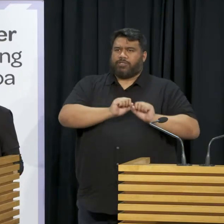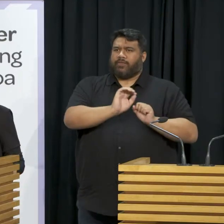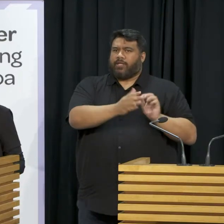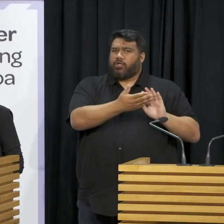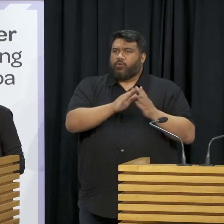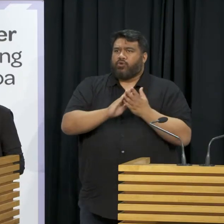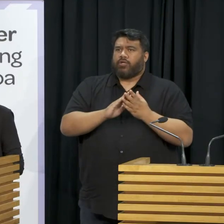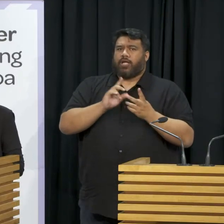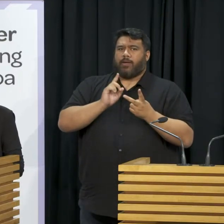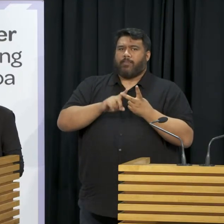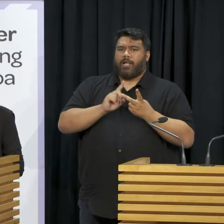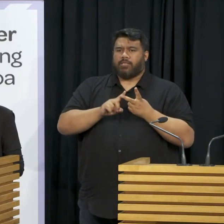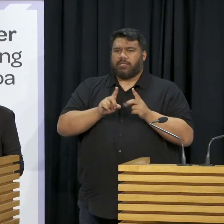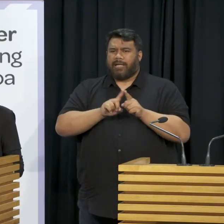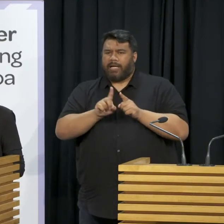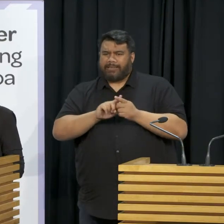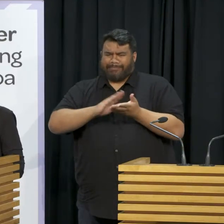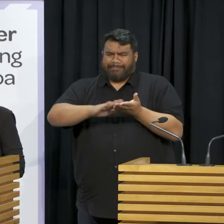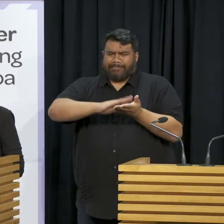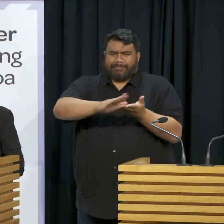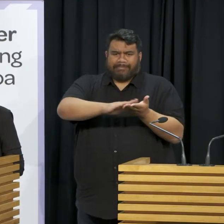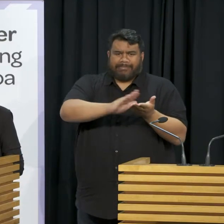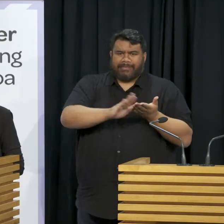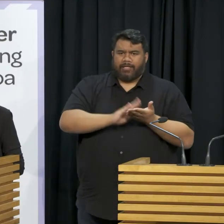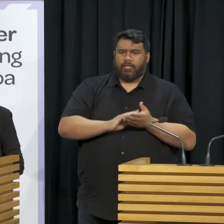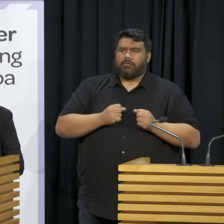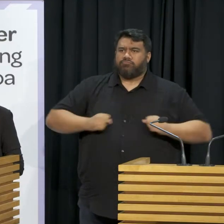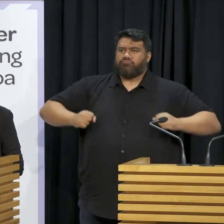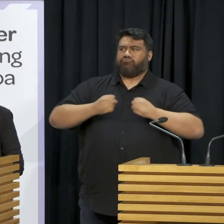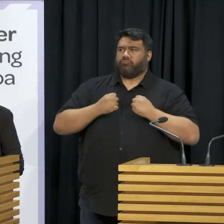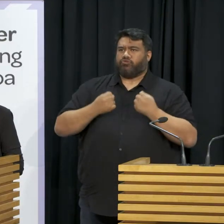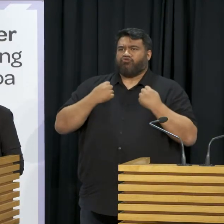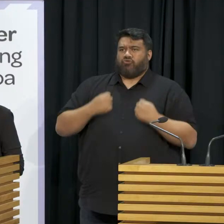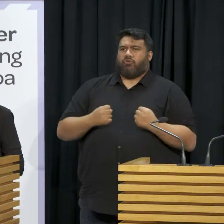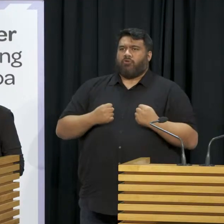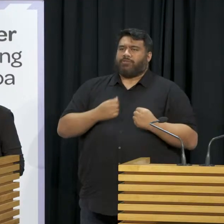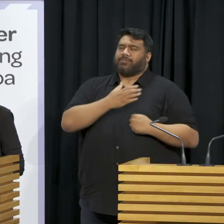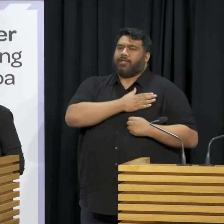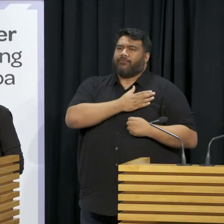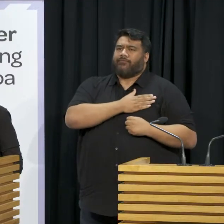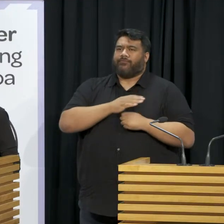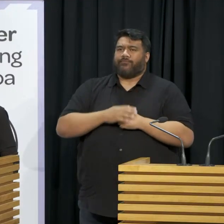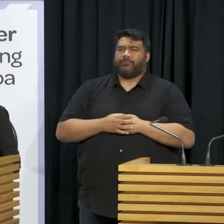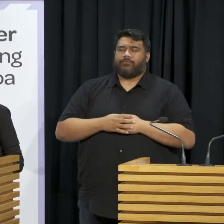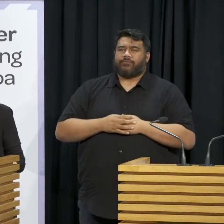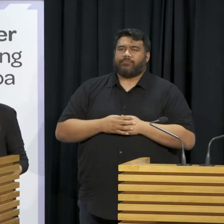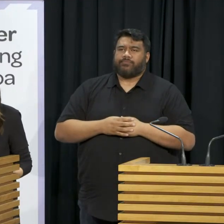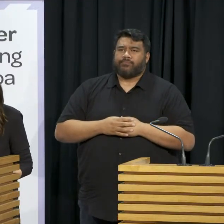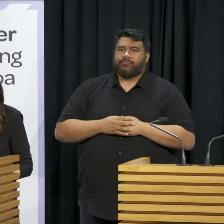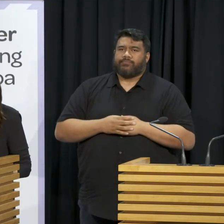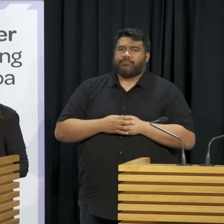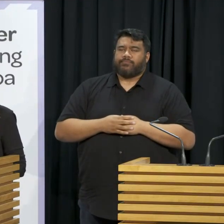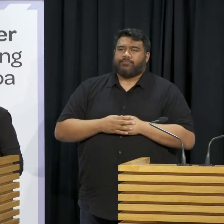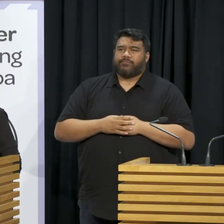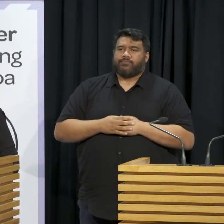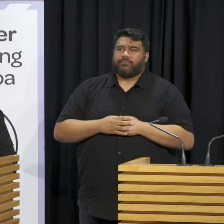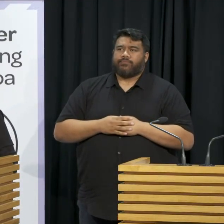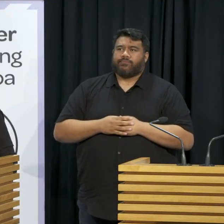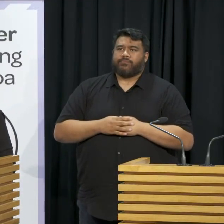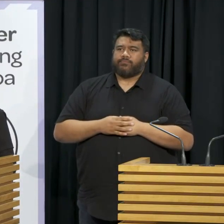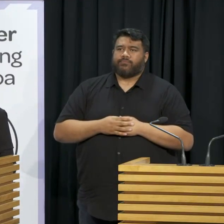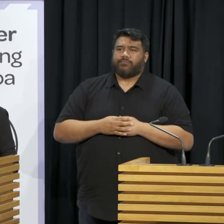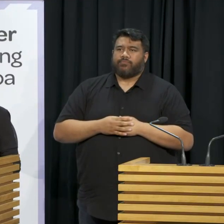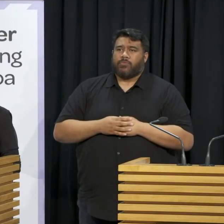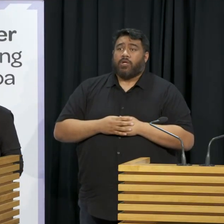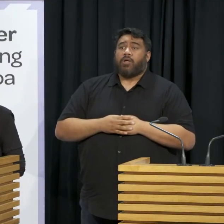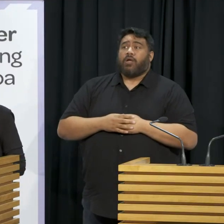reduce vulnerabilities and give a greater sense of security and safety. Our longer-term work program